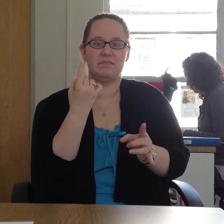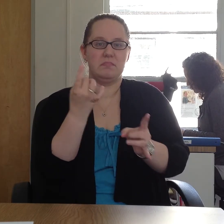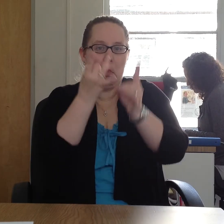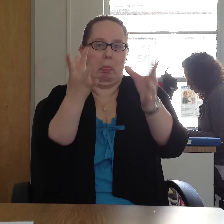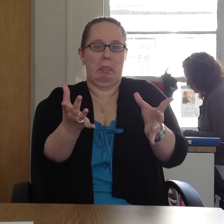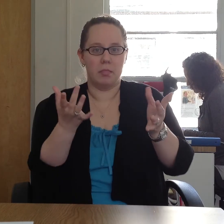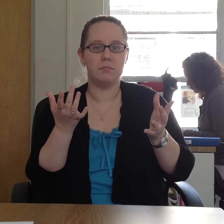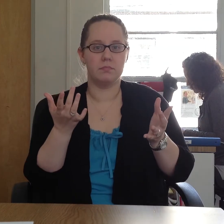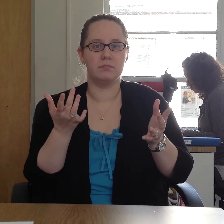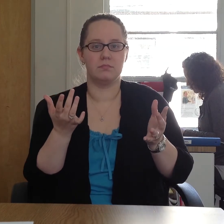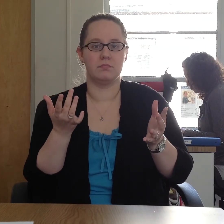However,